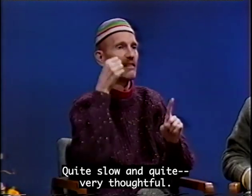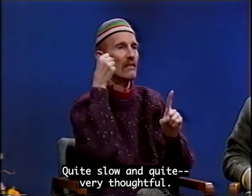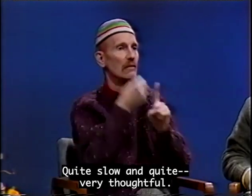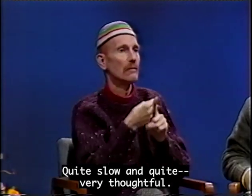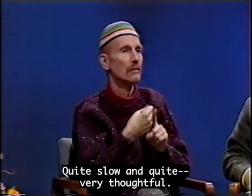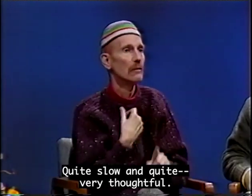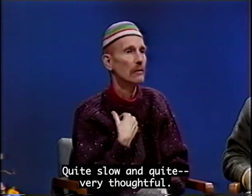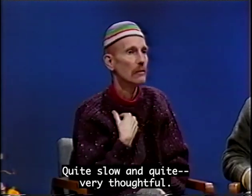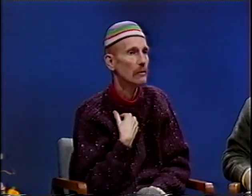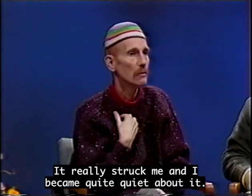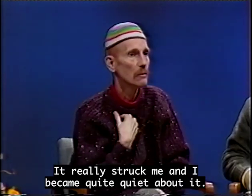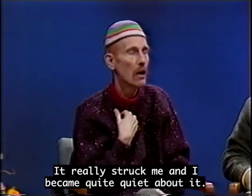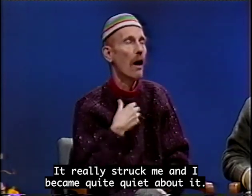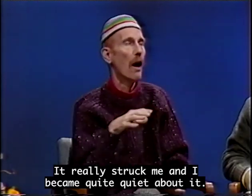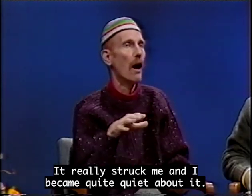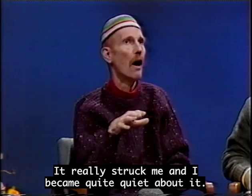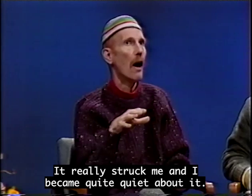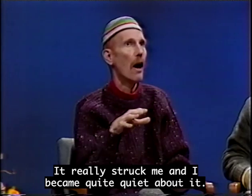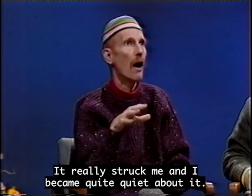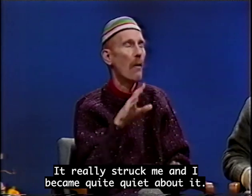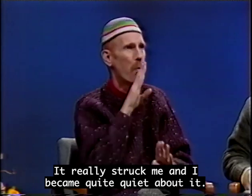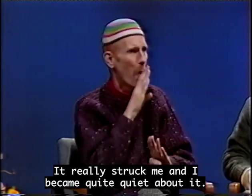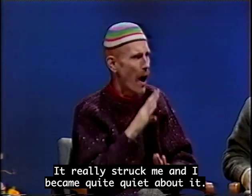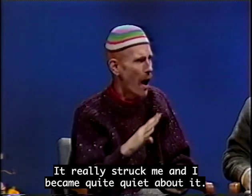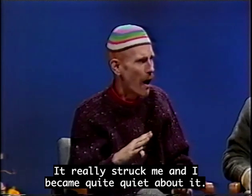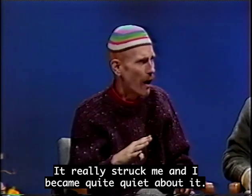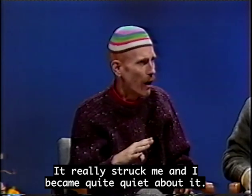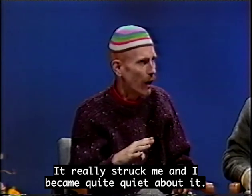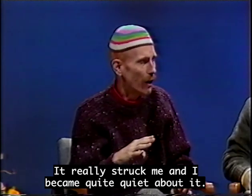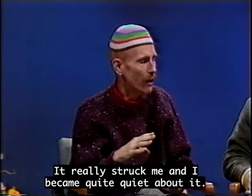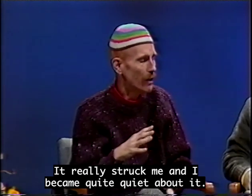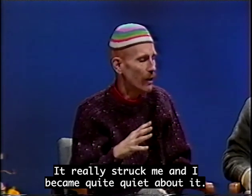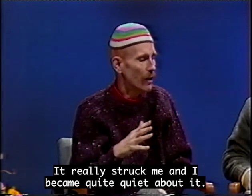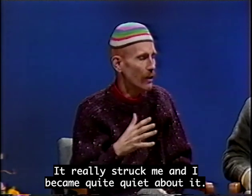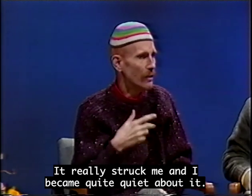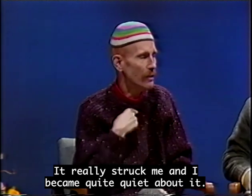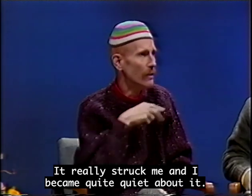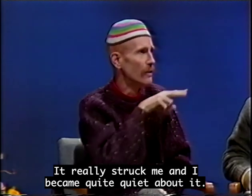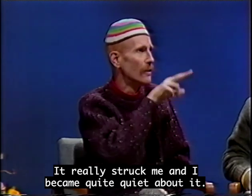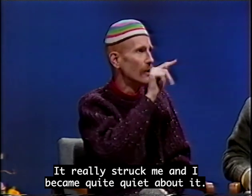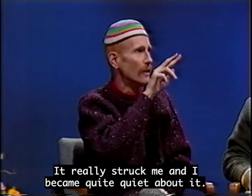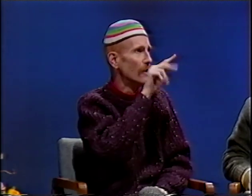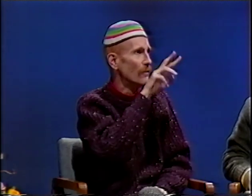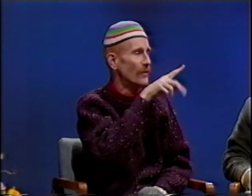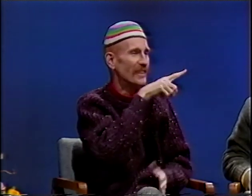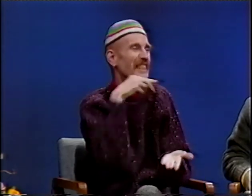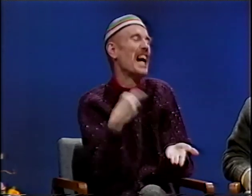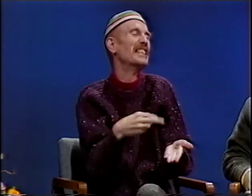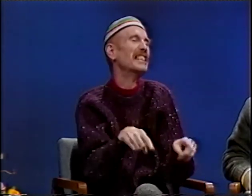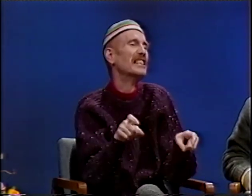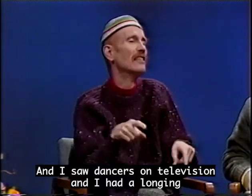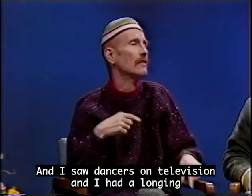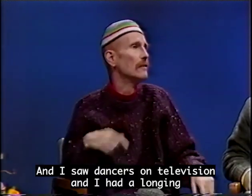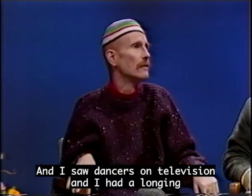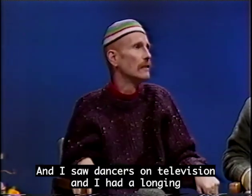thoughtful. It really struck me, and I became quite quiet about it. And I